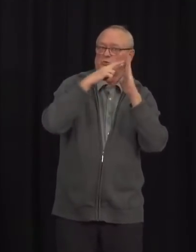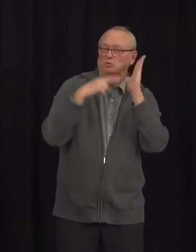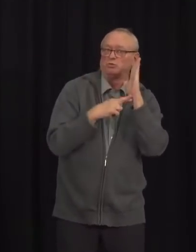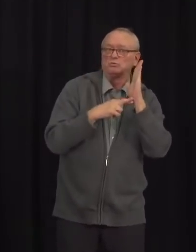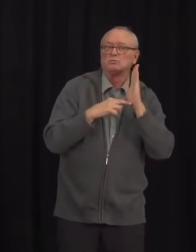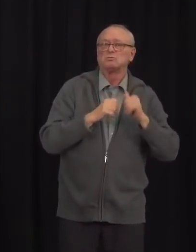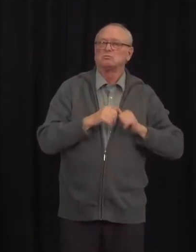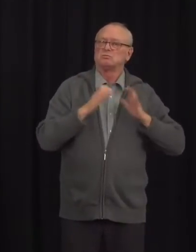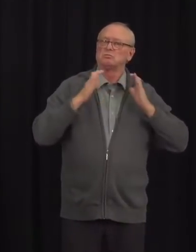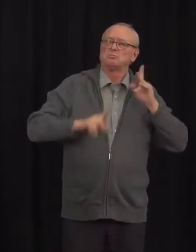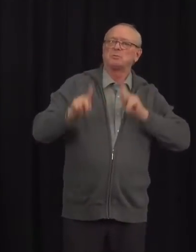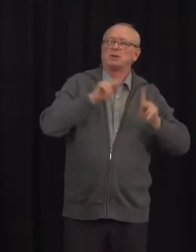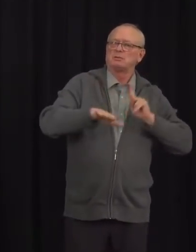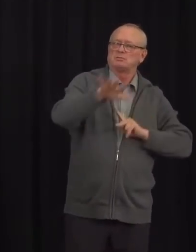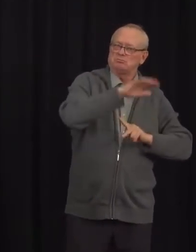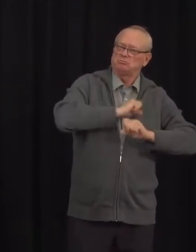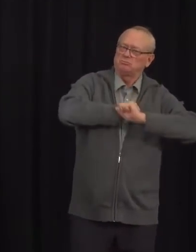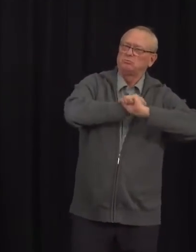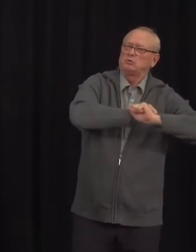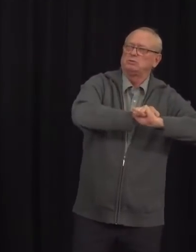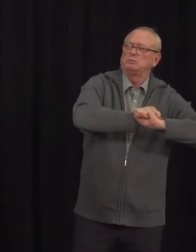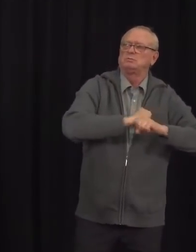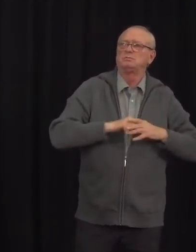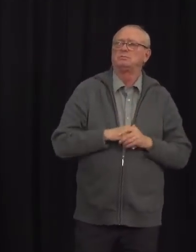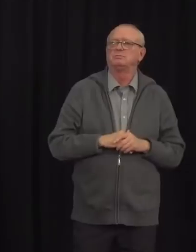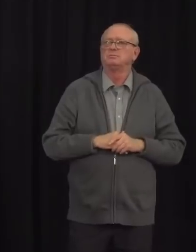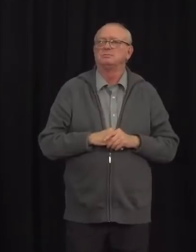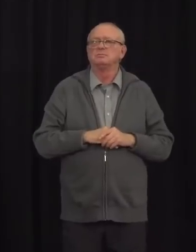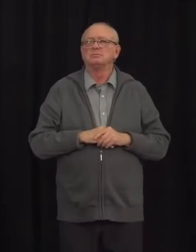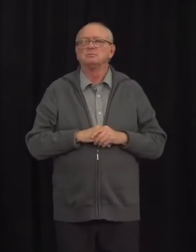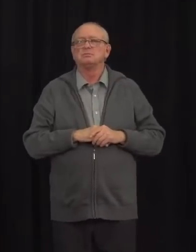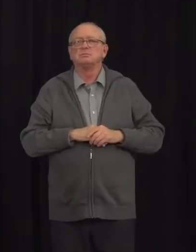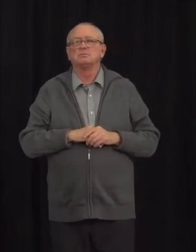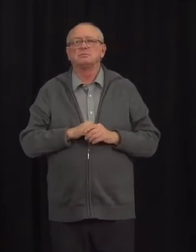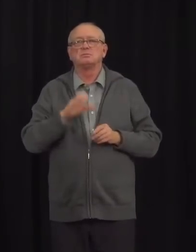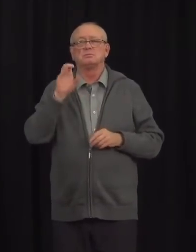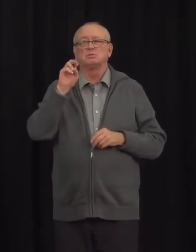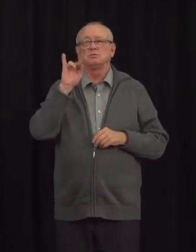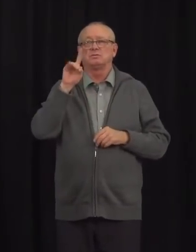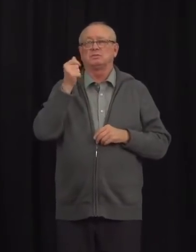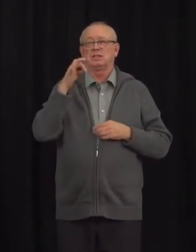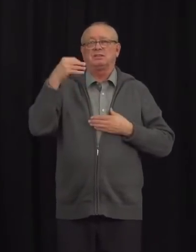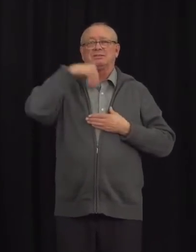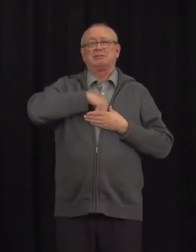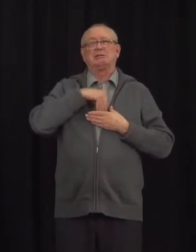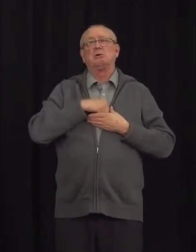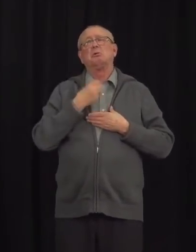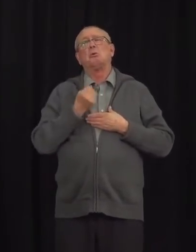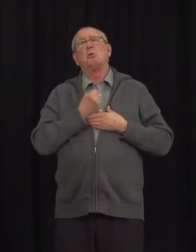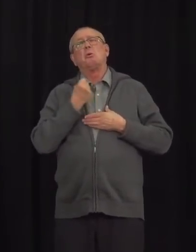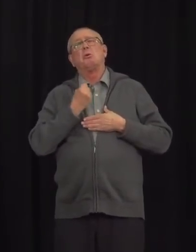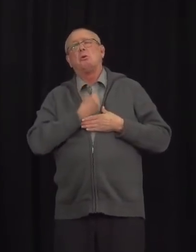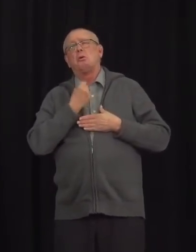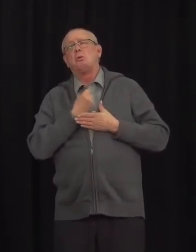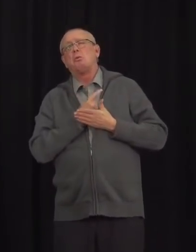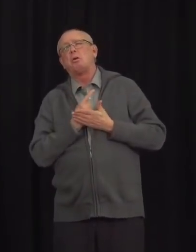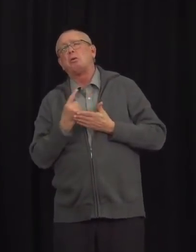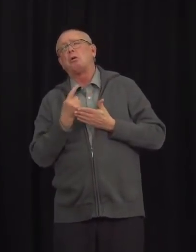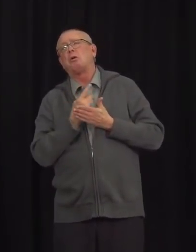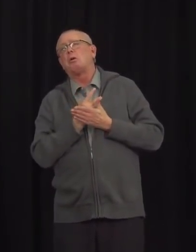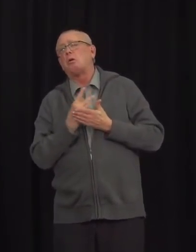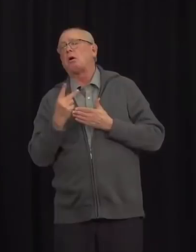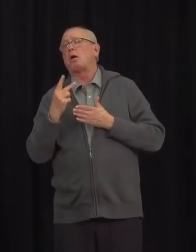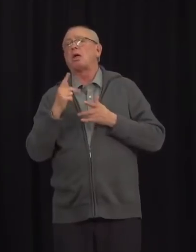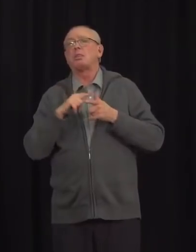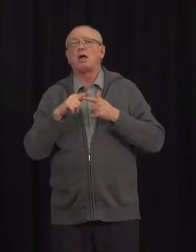protected. Due to COVID-19's incubation period, it will likely be 1 to 2 weeks before we can begin assessing the